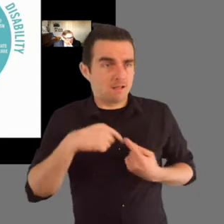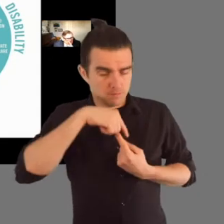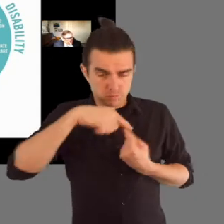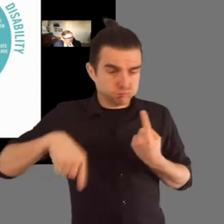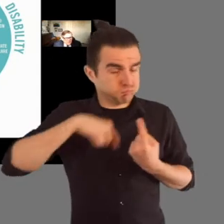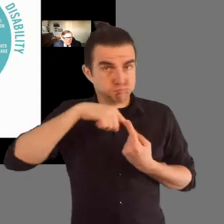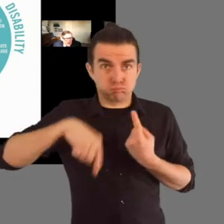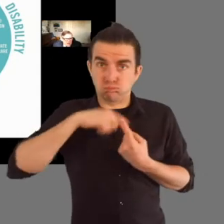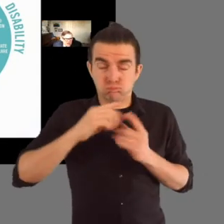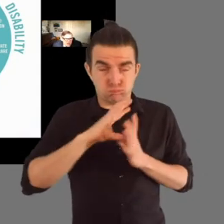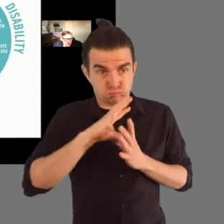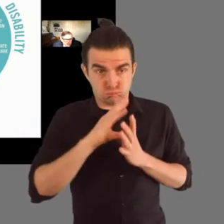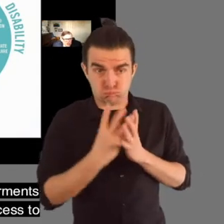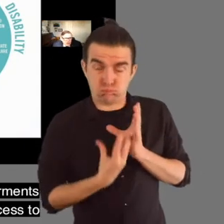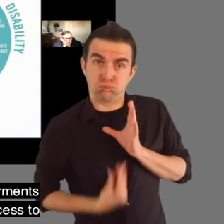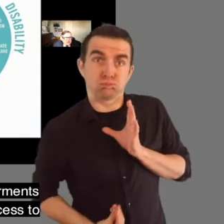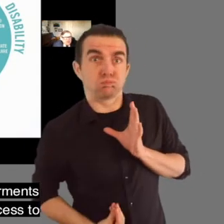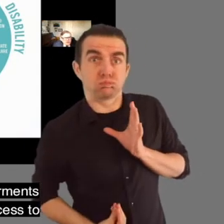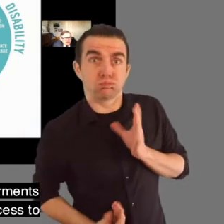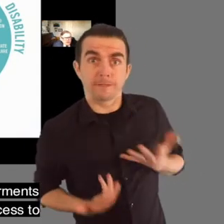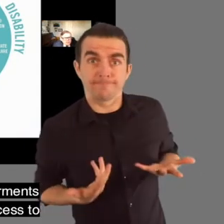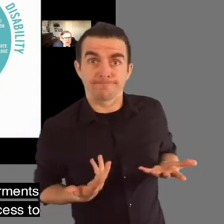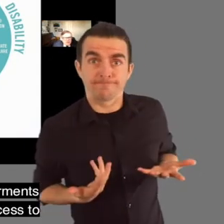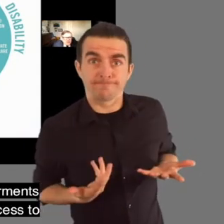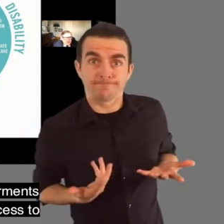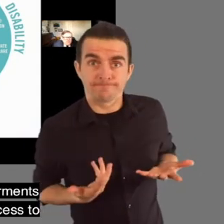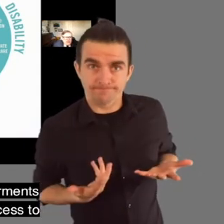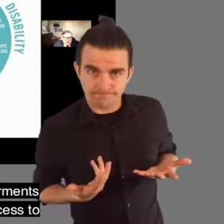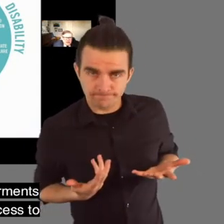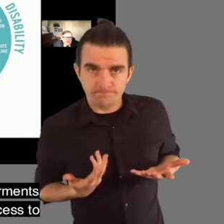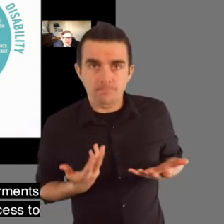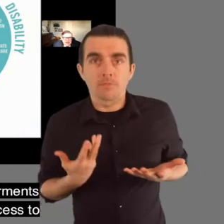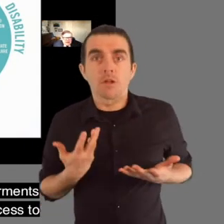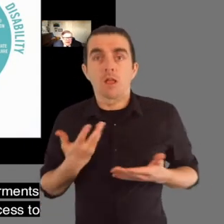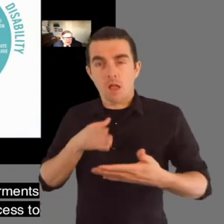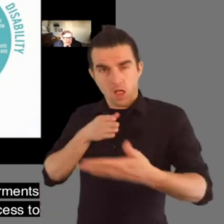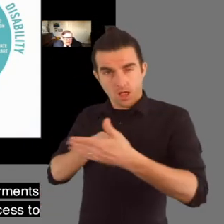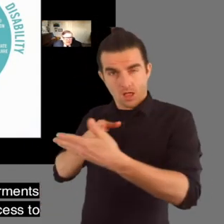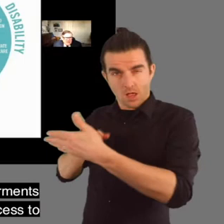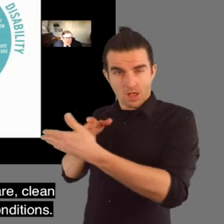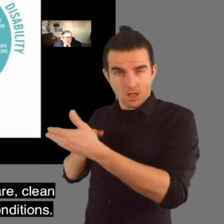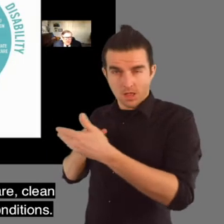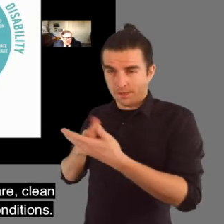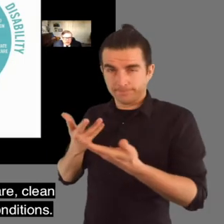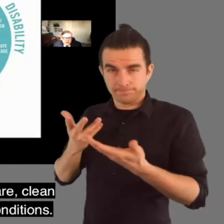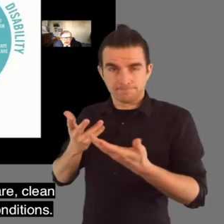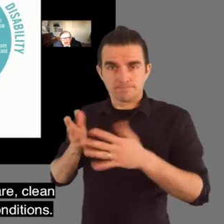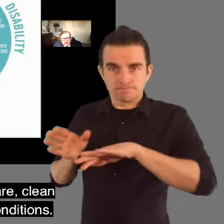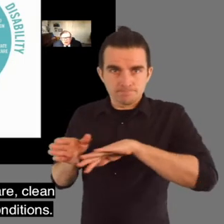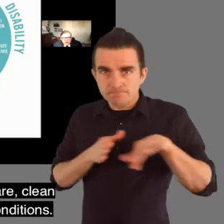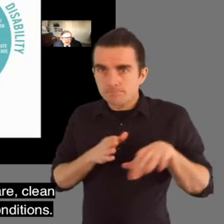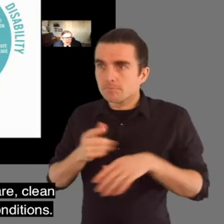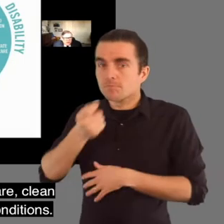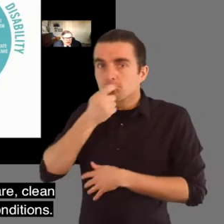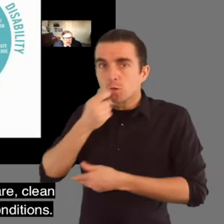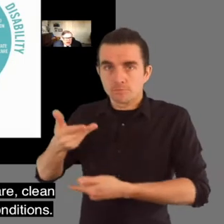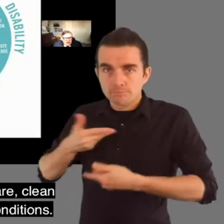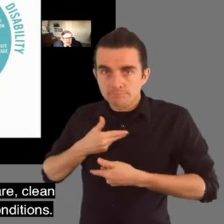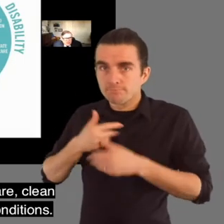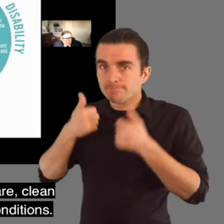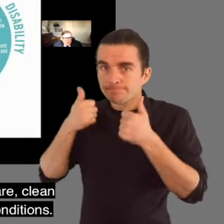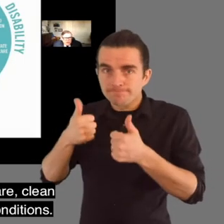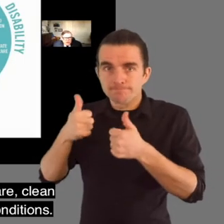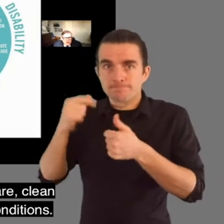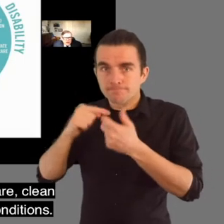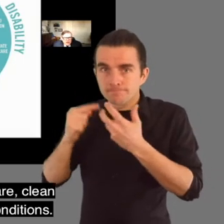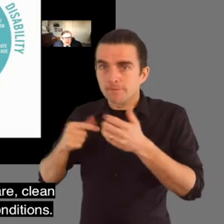vicious cycle. Extreme poverty causes impairments through barriers like lack of access to good nutrition, adequate health care,